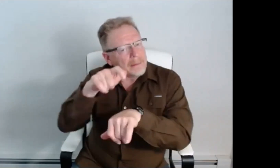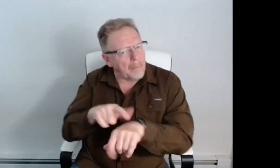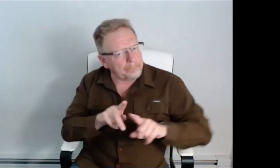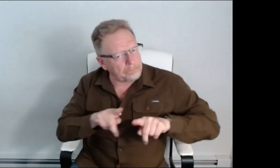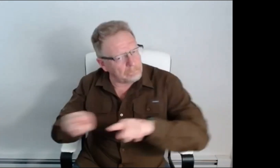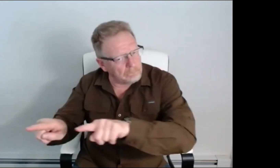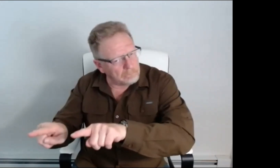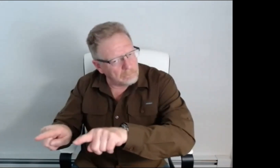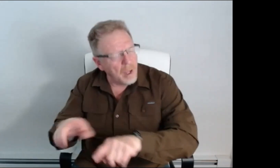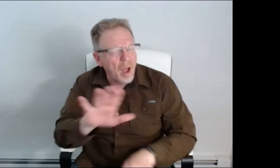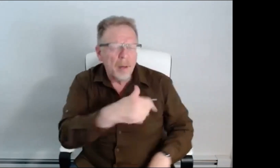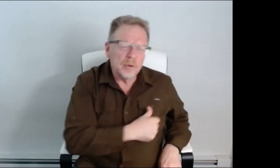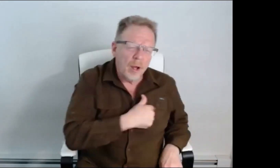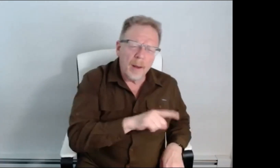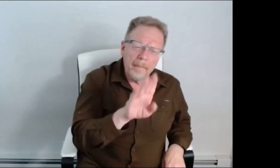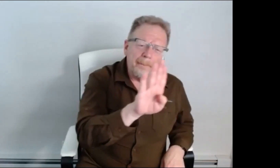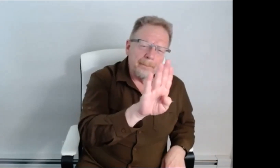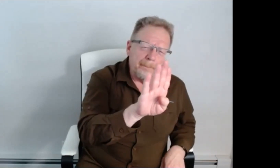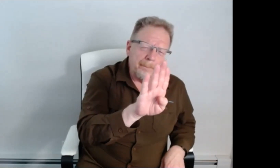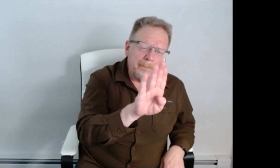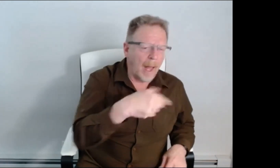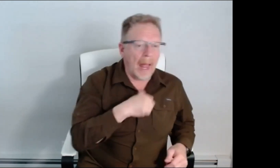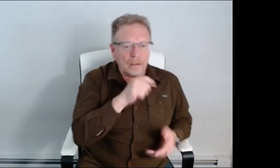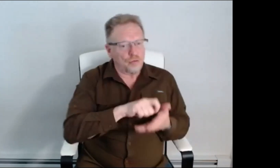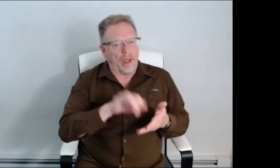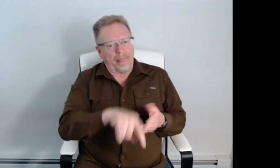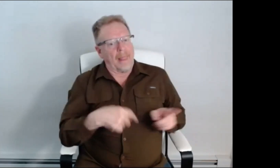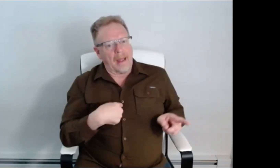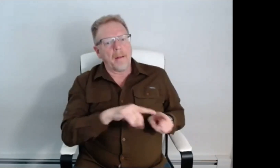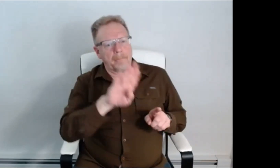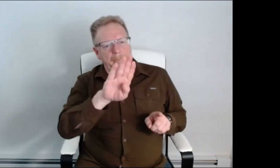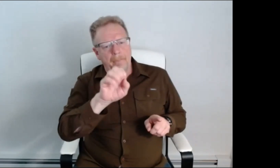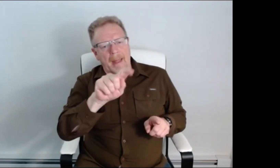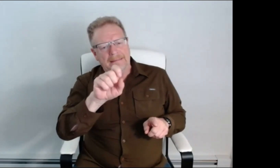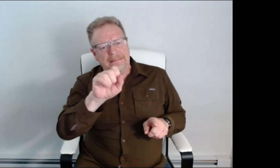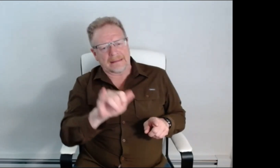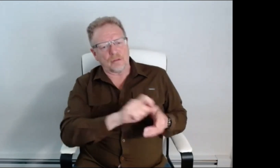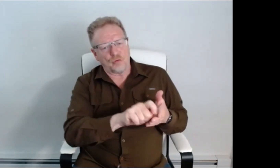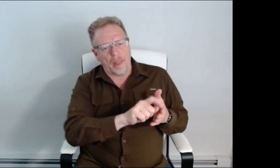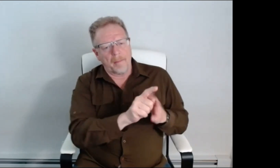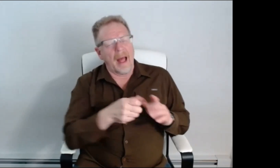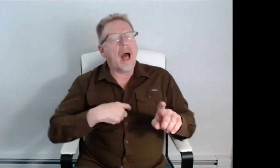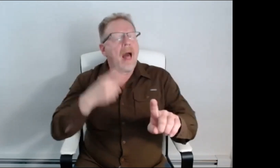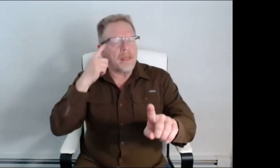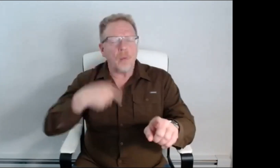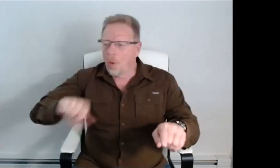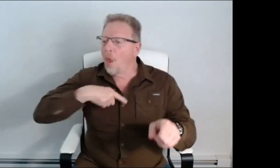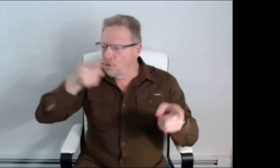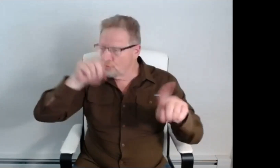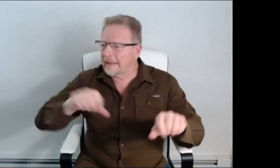I'm sorry, Betsy did I didn't review them till just now. Betsy did the minutes. What I think we all agreed upon is that